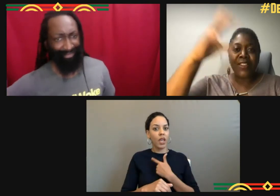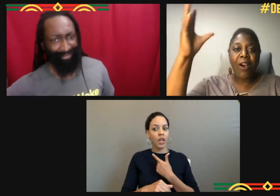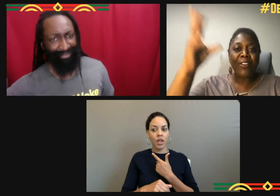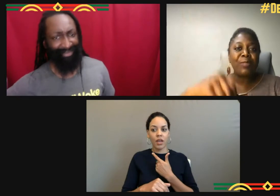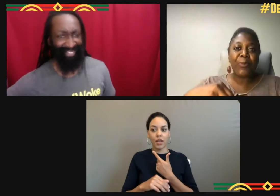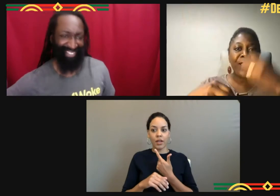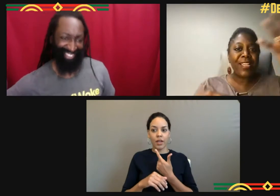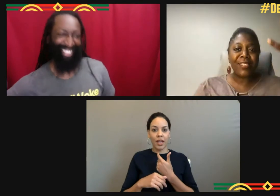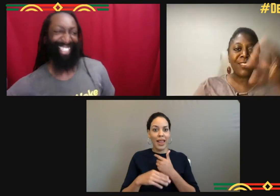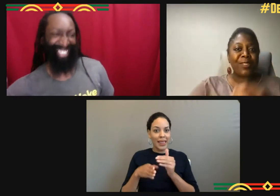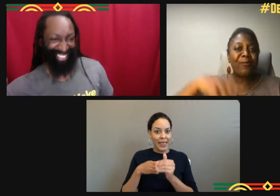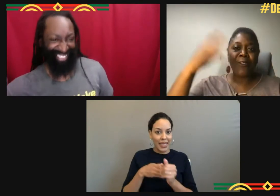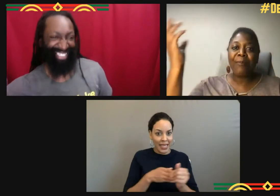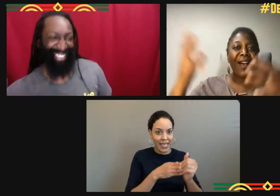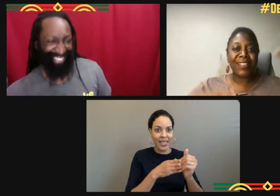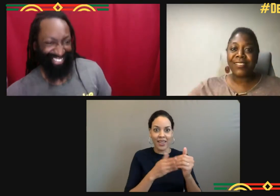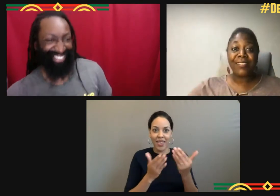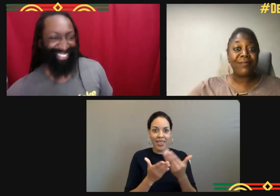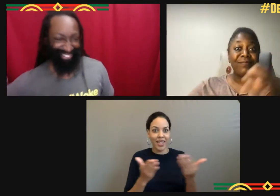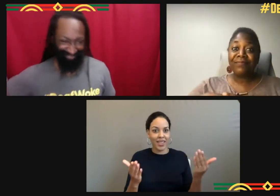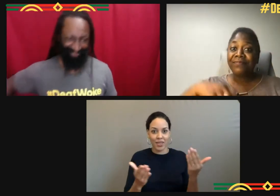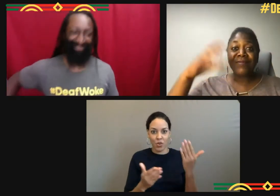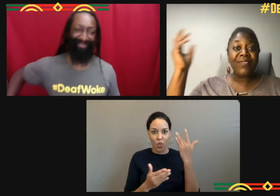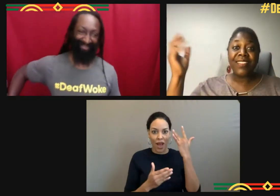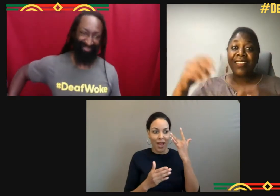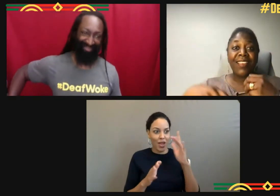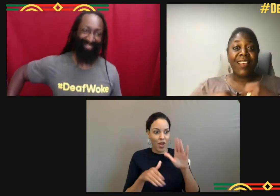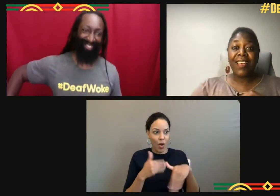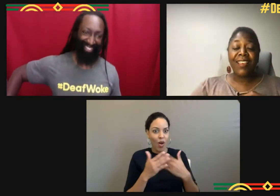because it all springs from us.